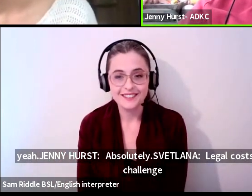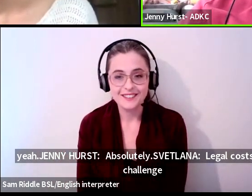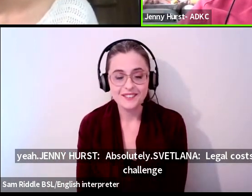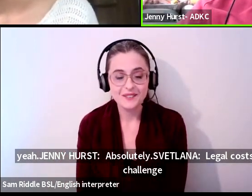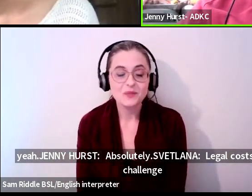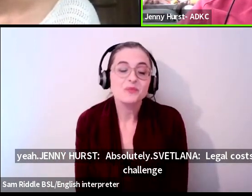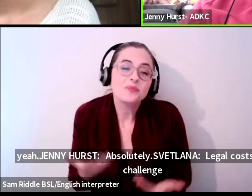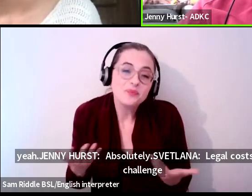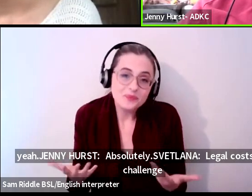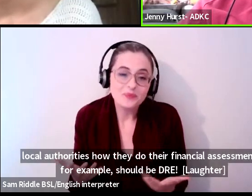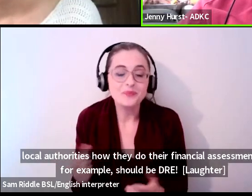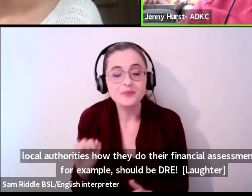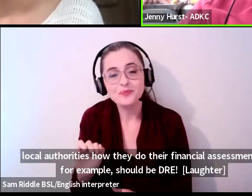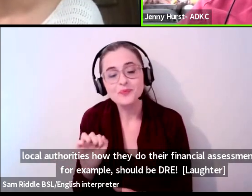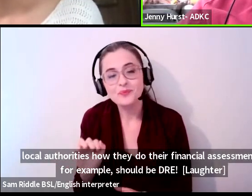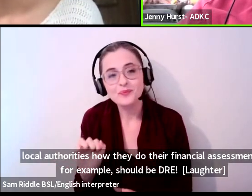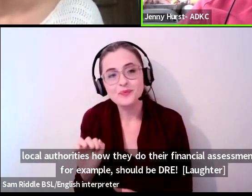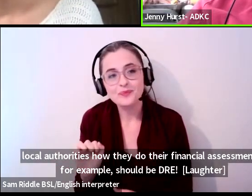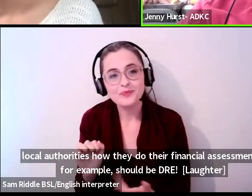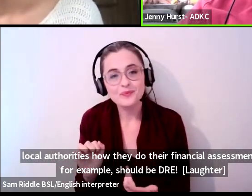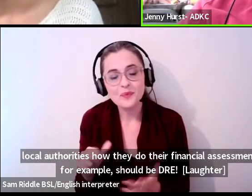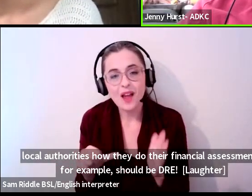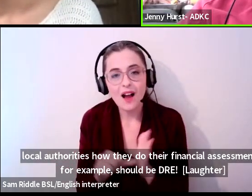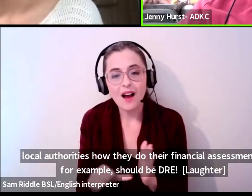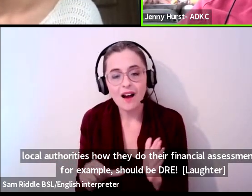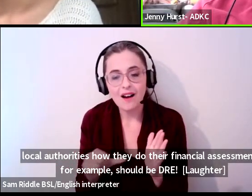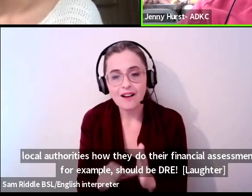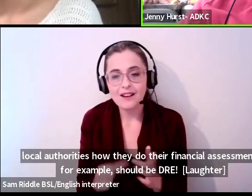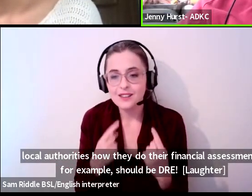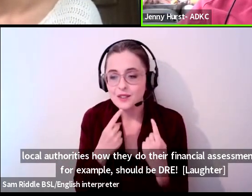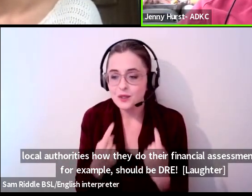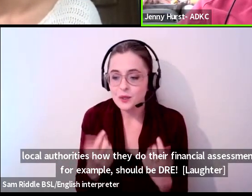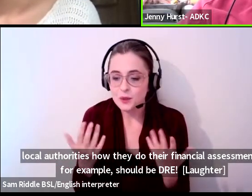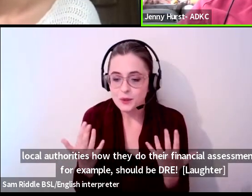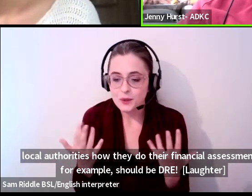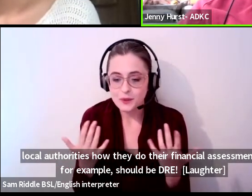So yeah, absolutely. I mean, it's difficult to